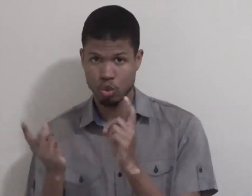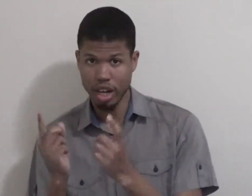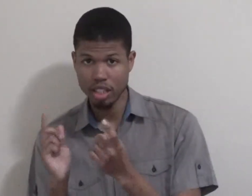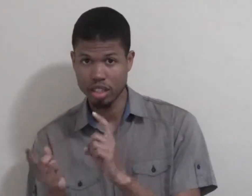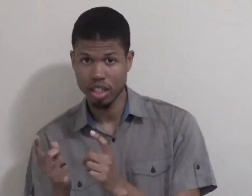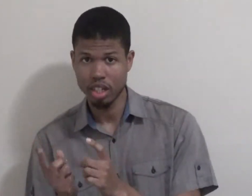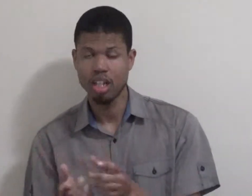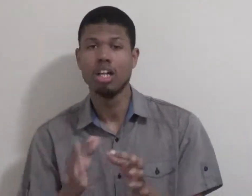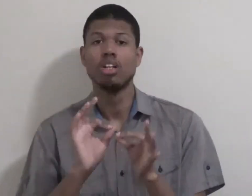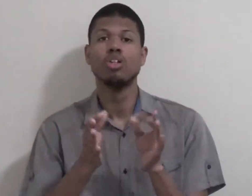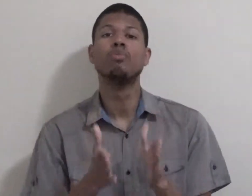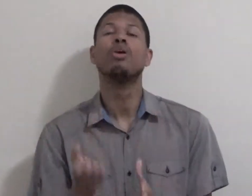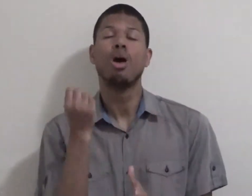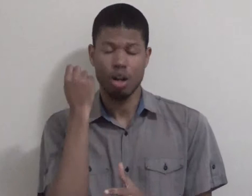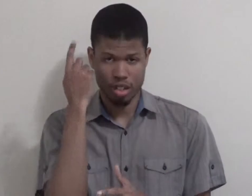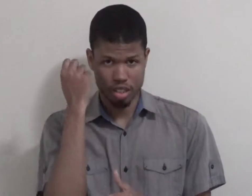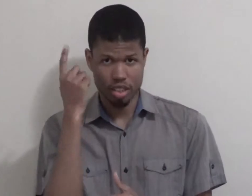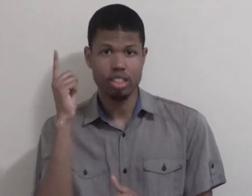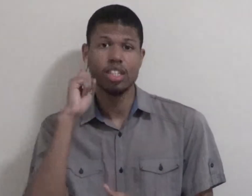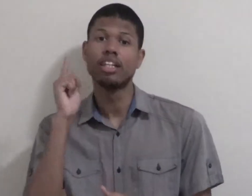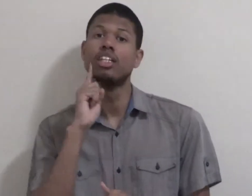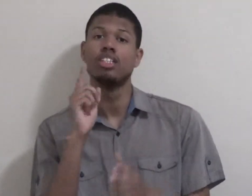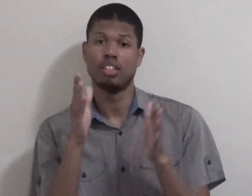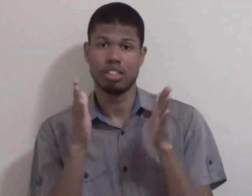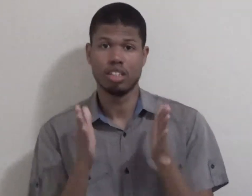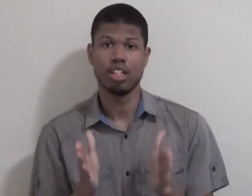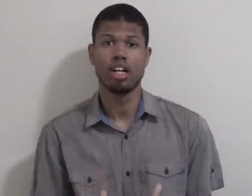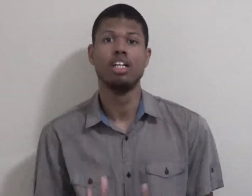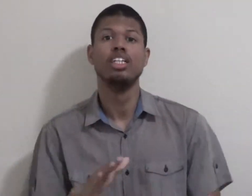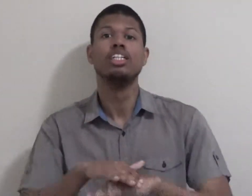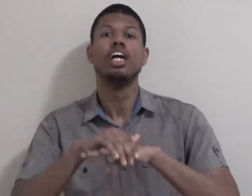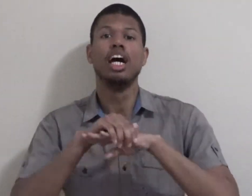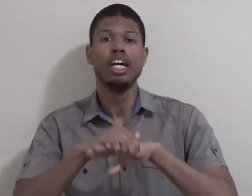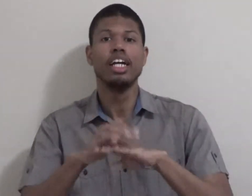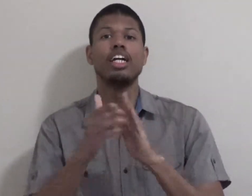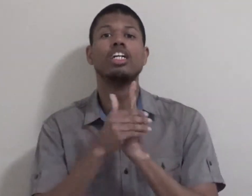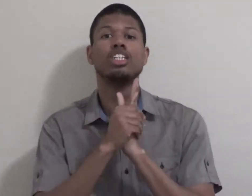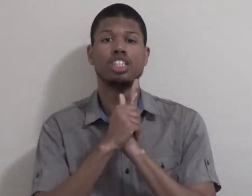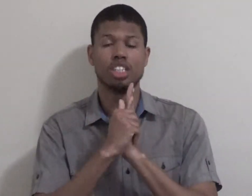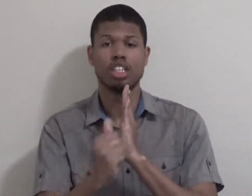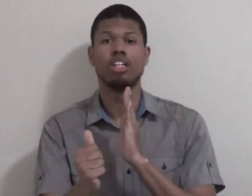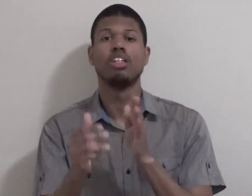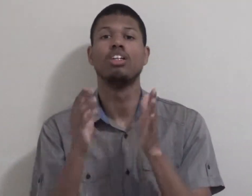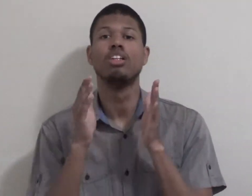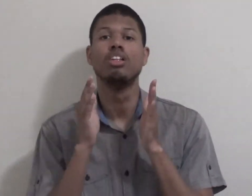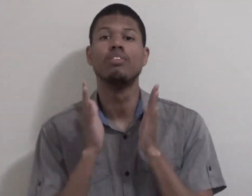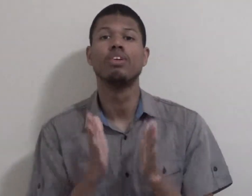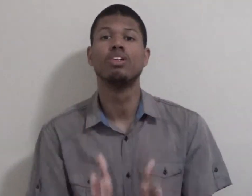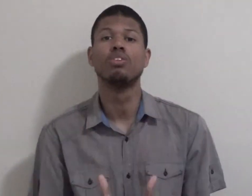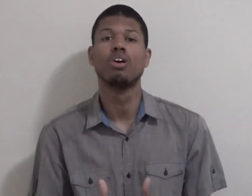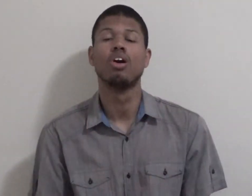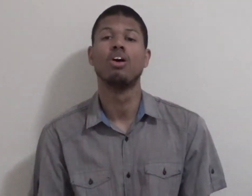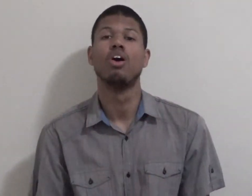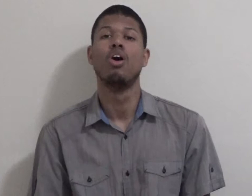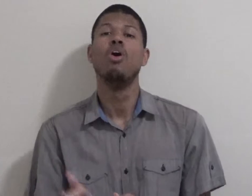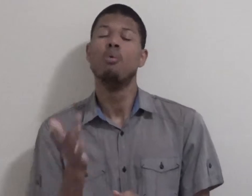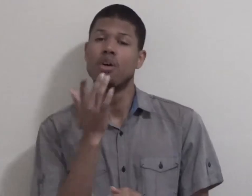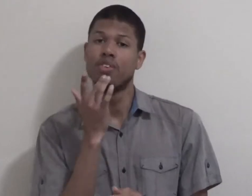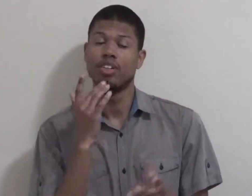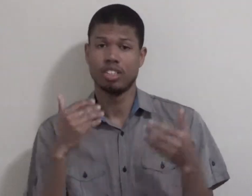is an English-skilled individual who prefers to have his thoughts and those of hearing persons